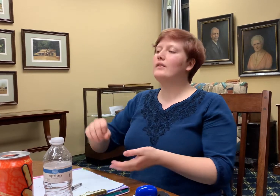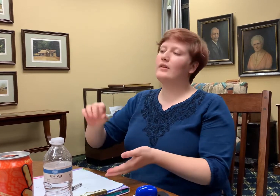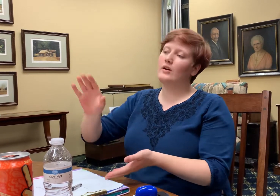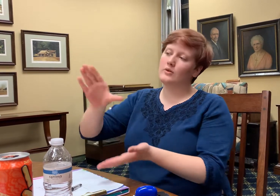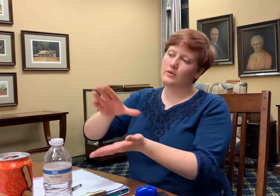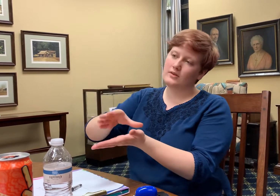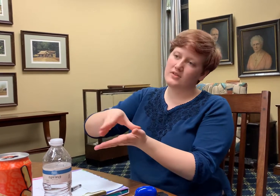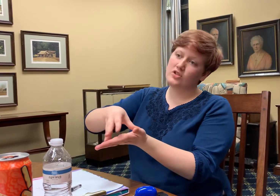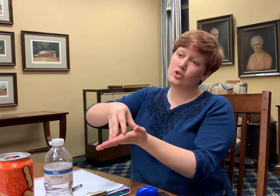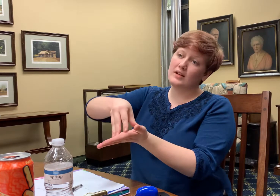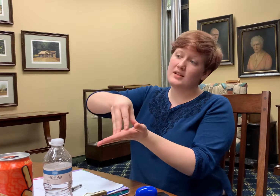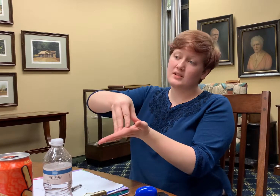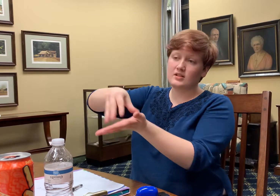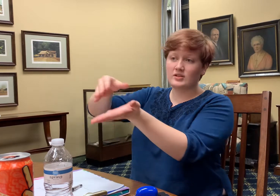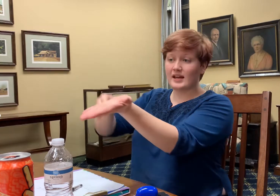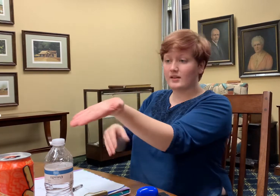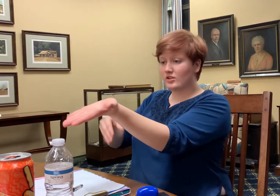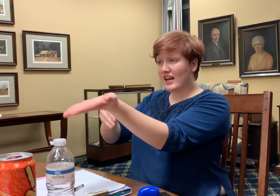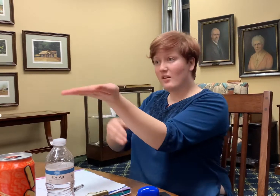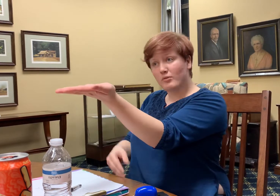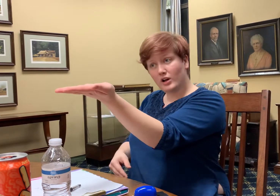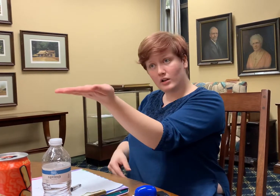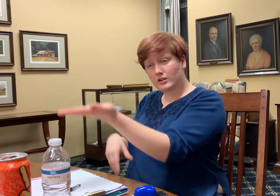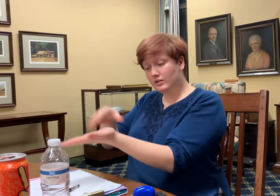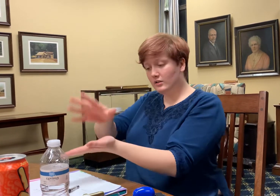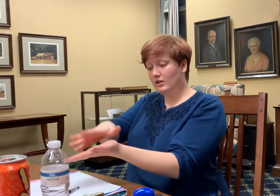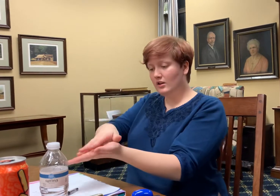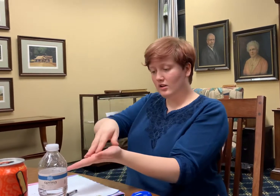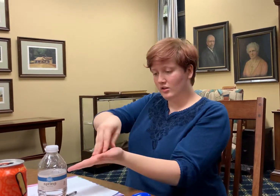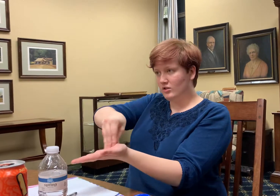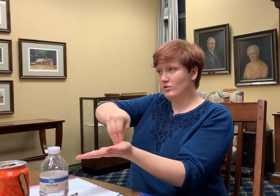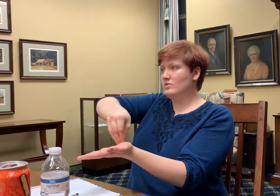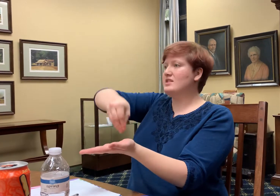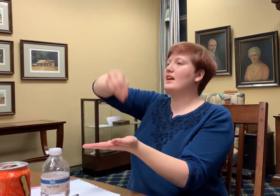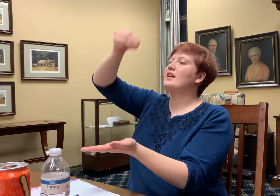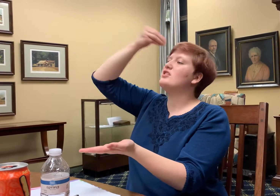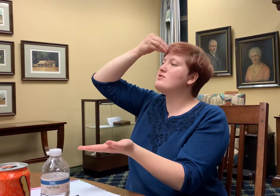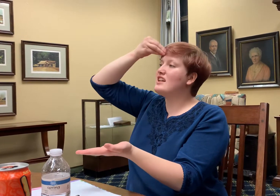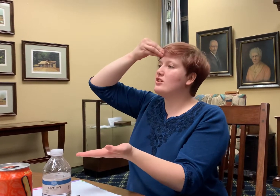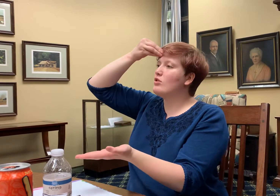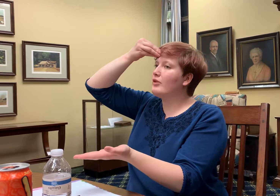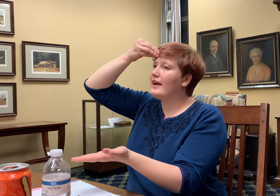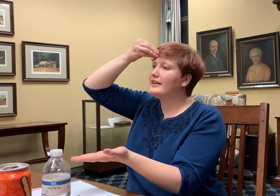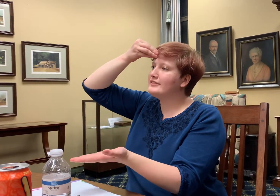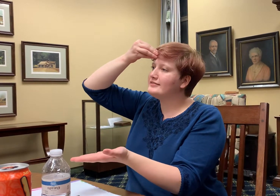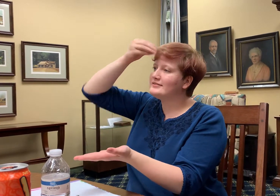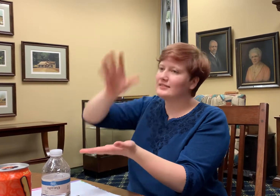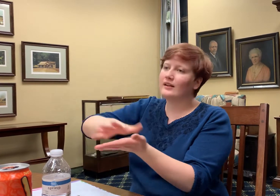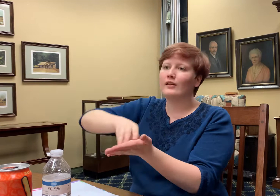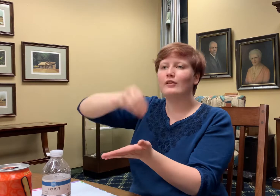So, student, you take a book, you take it and you stick it in your brain.